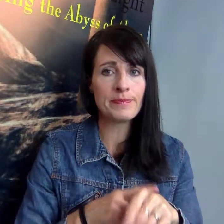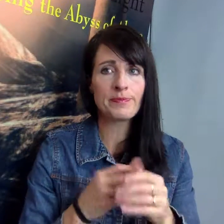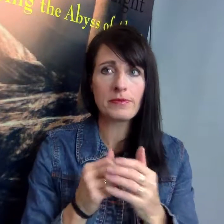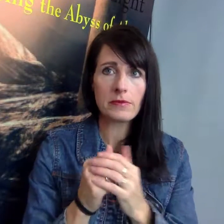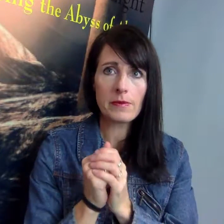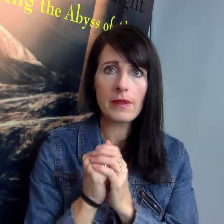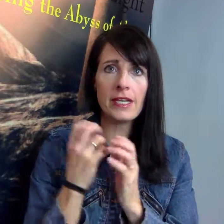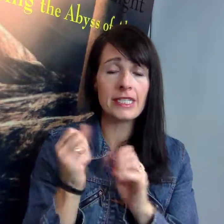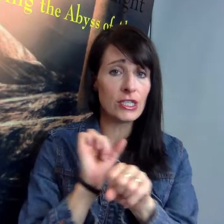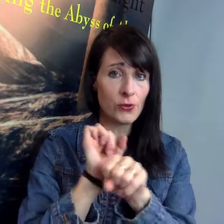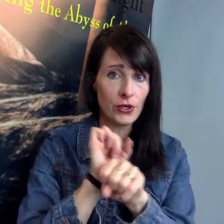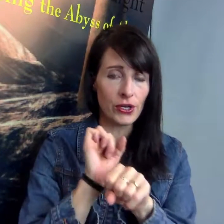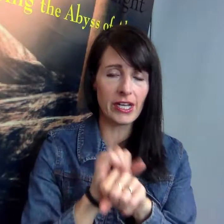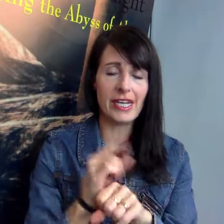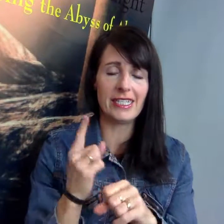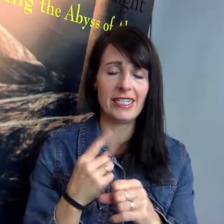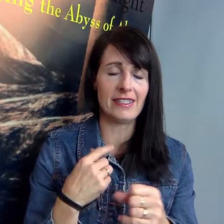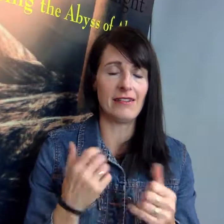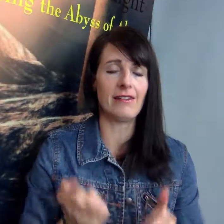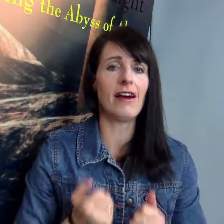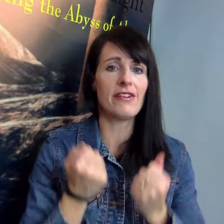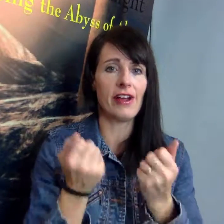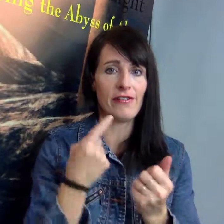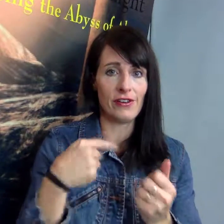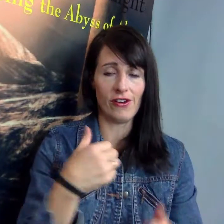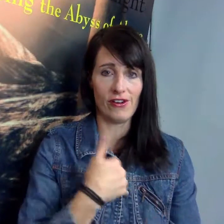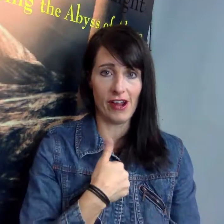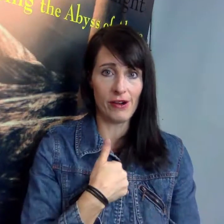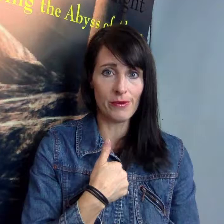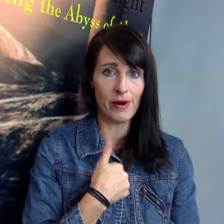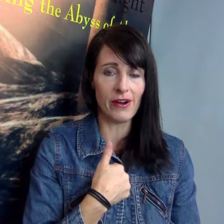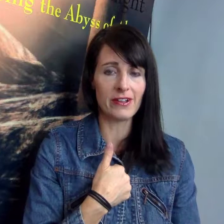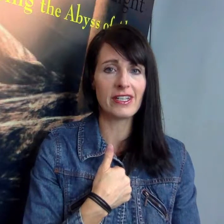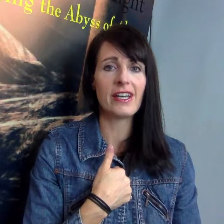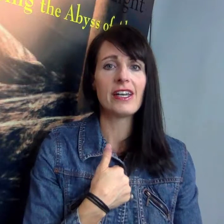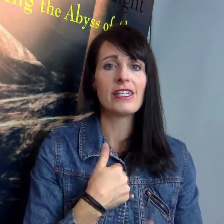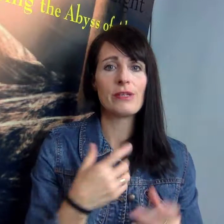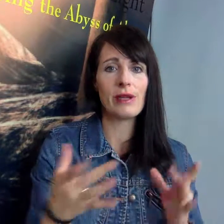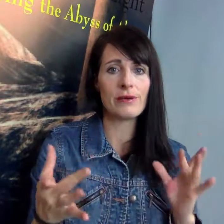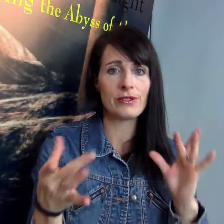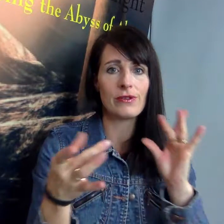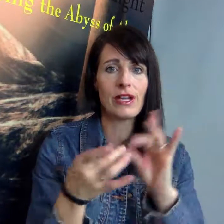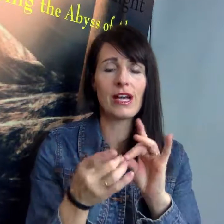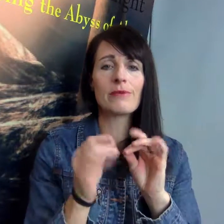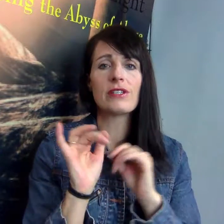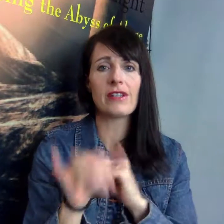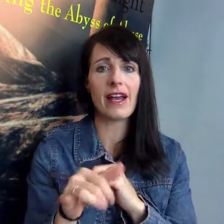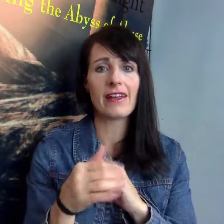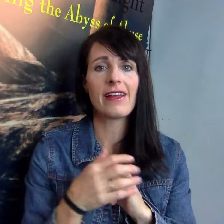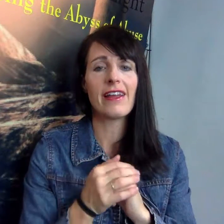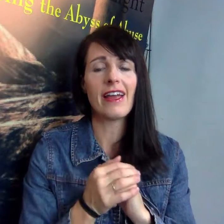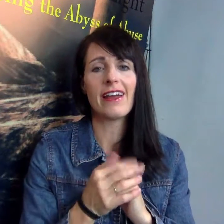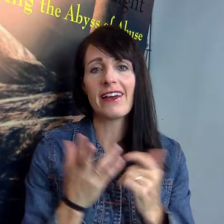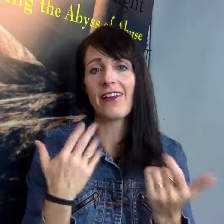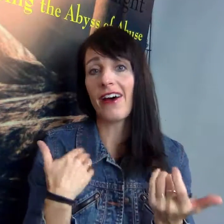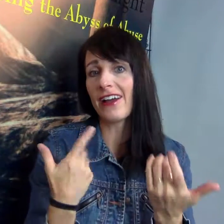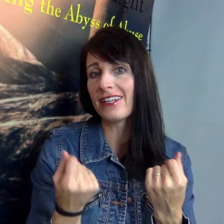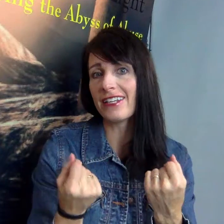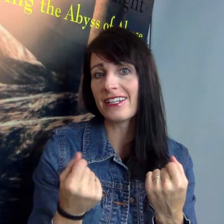it takes work it takes a lot of effort on our part to be able to come to that and I needed